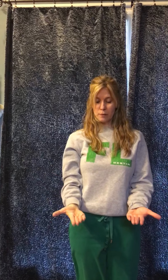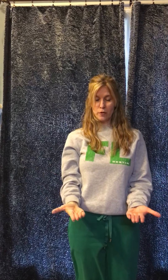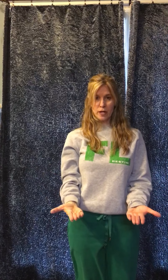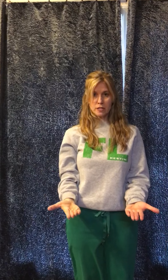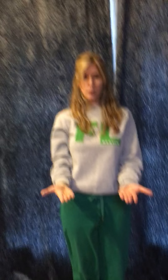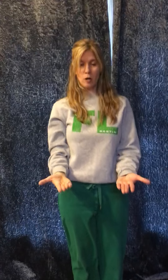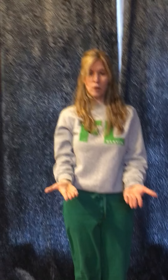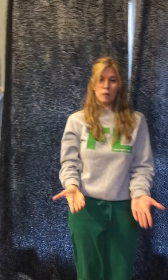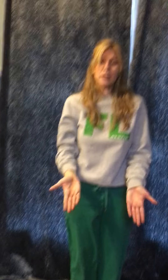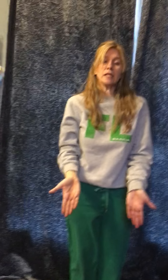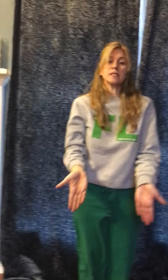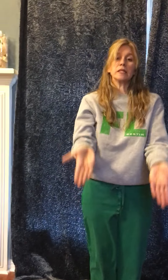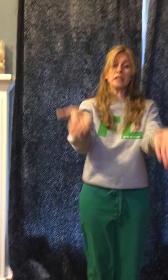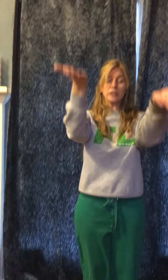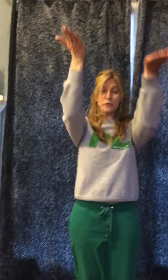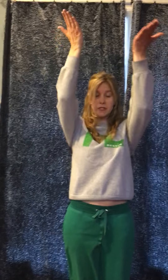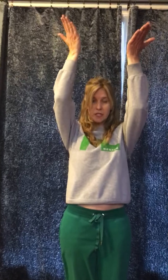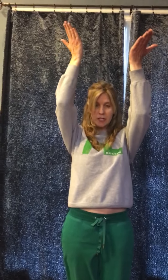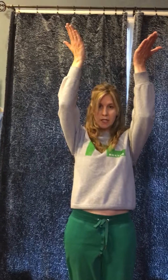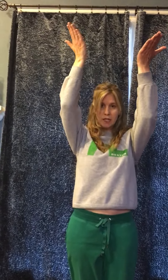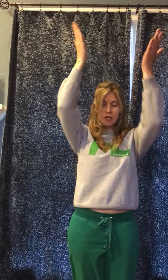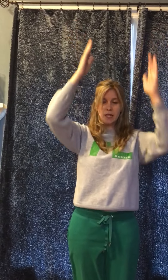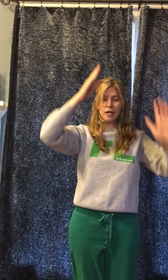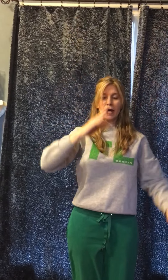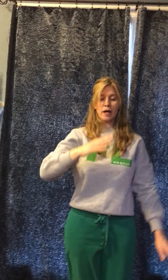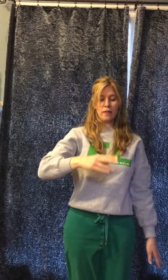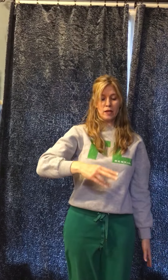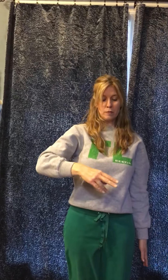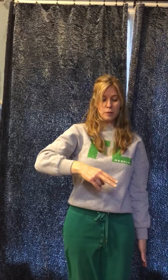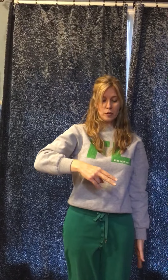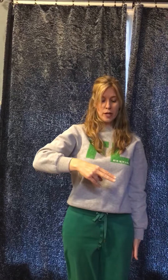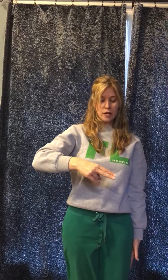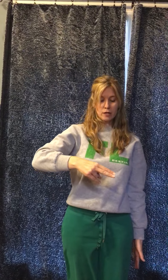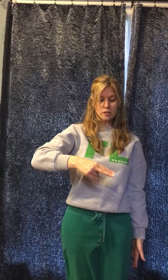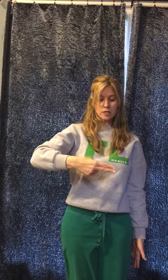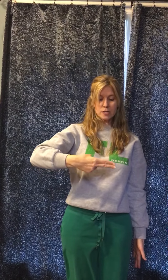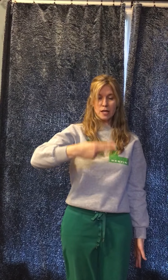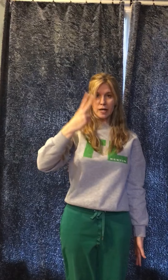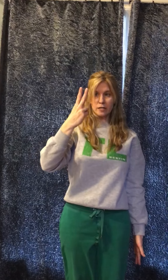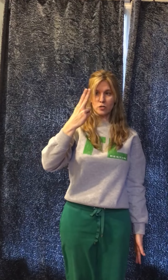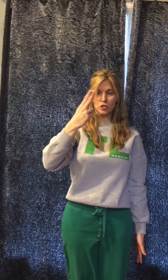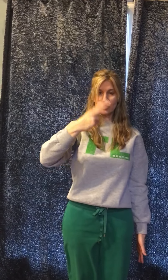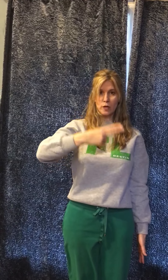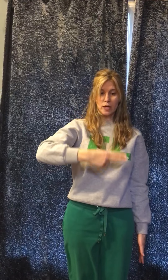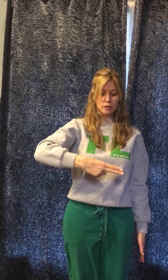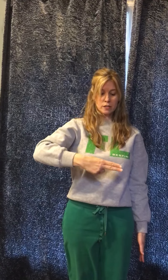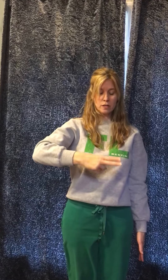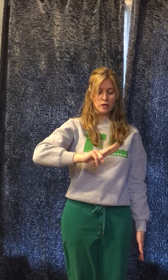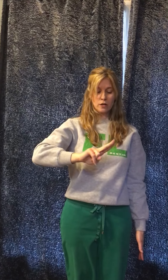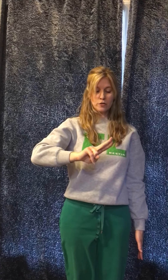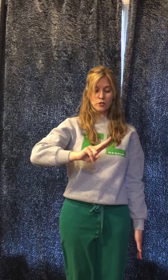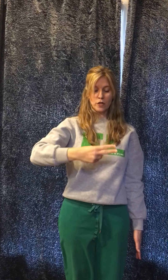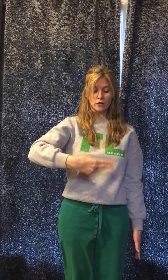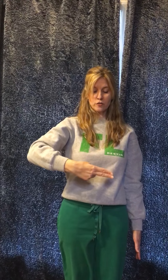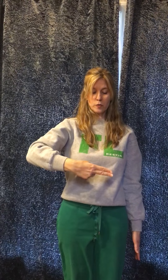both hands palm up, is lifted, and then blue hand goes to the side, 2 fingers for the